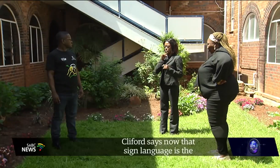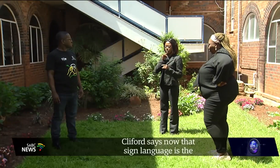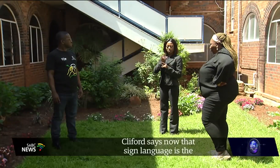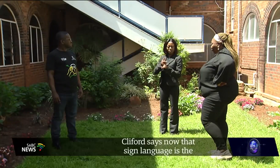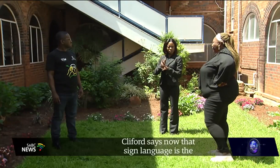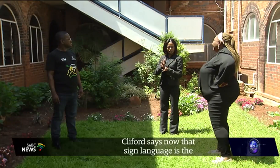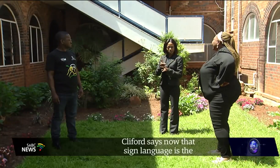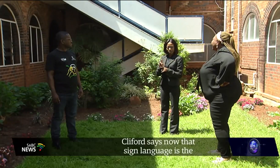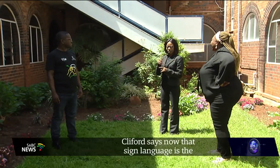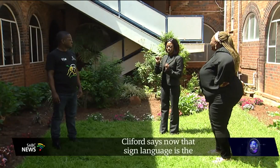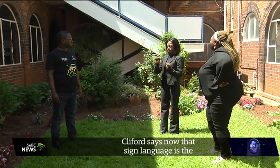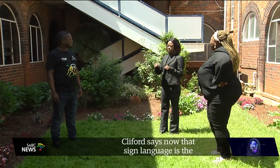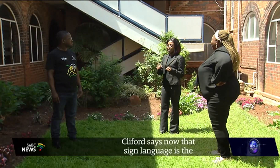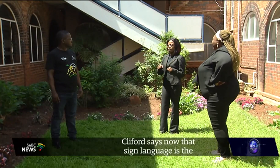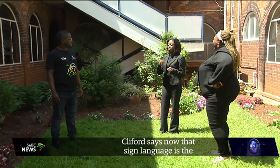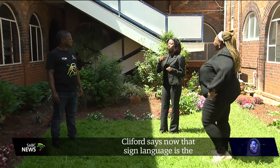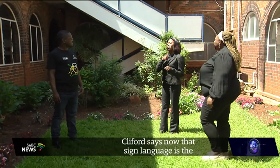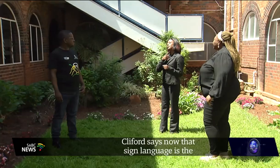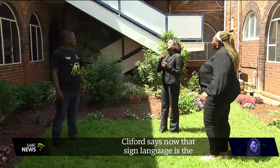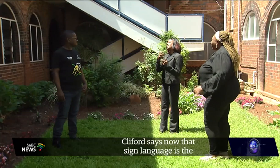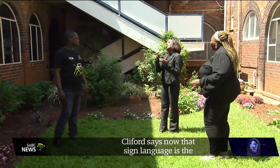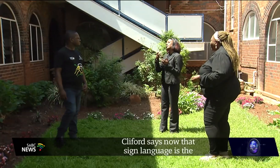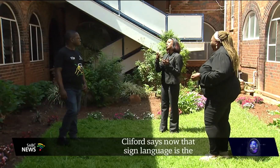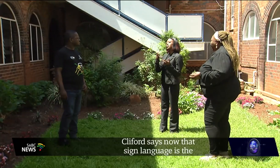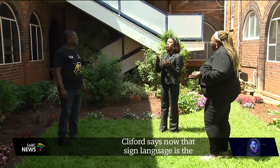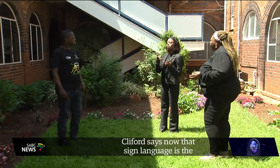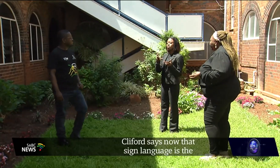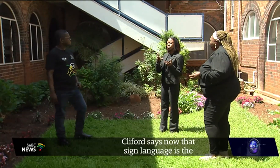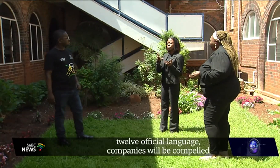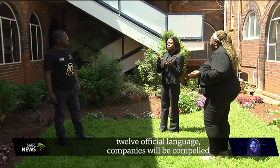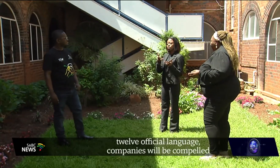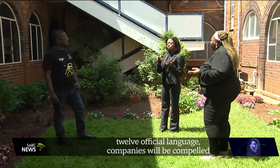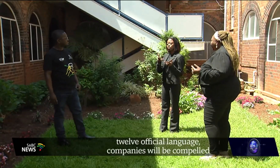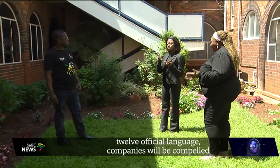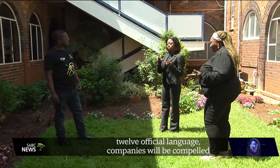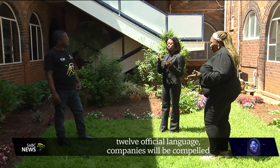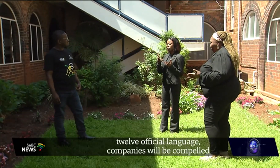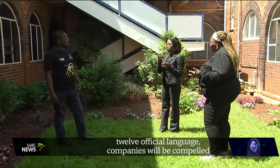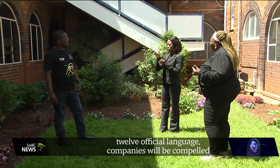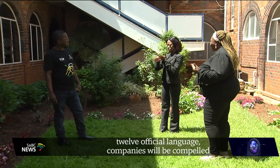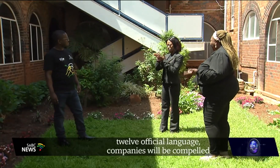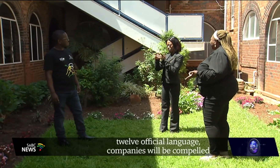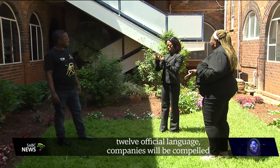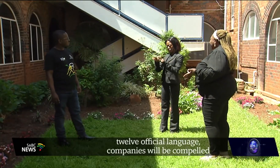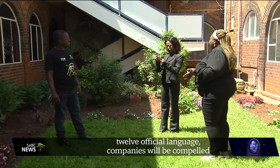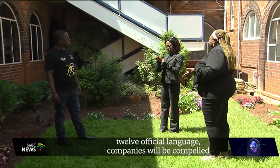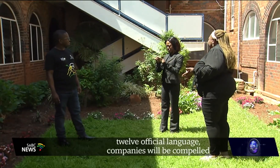Clifford o re jwale ka ha puo ya matsoho e se ele ya semmuso, di-company di tla tlameha ho